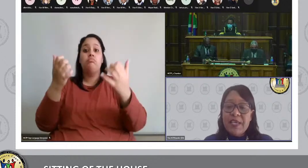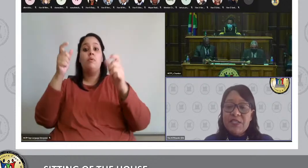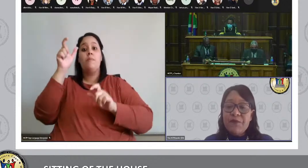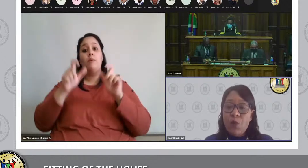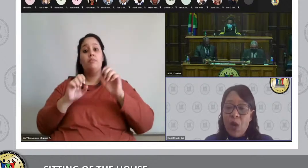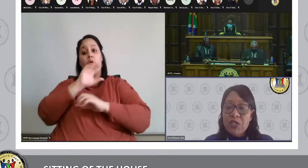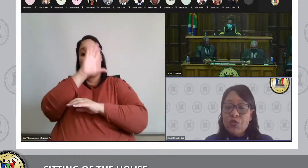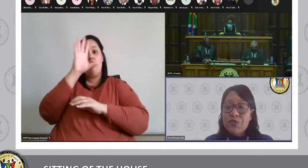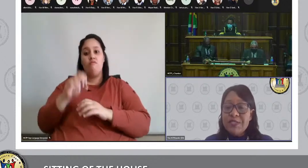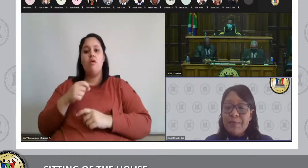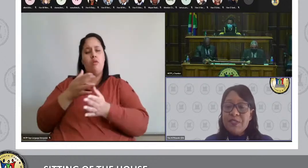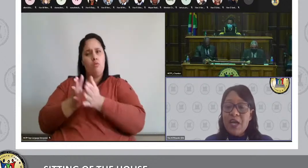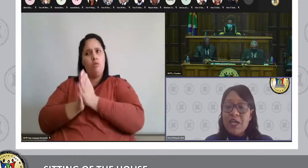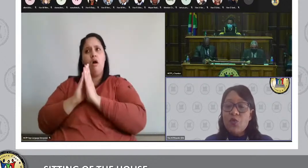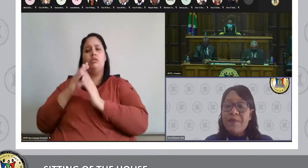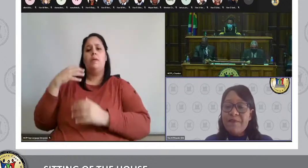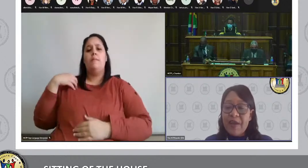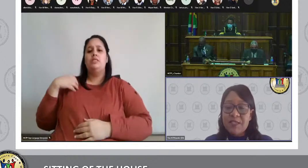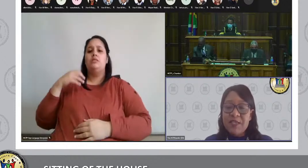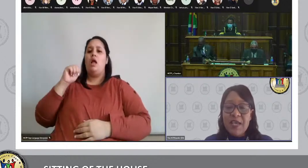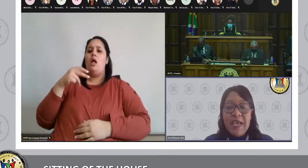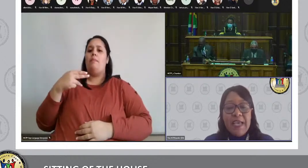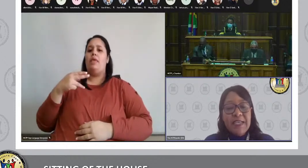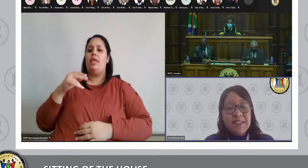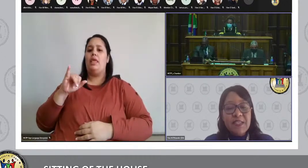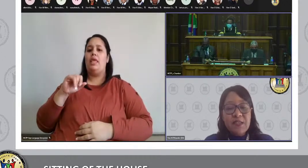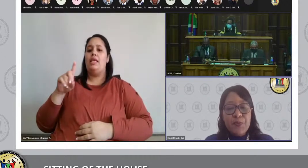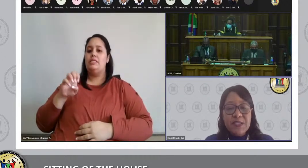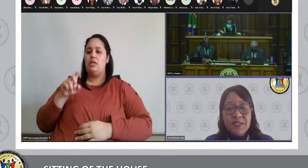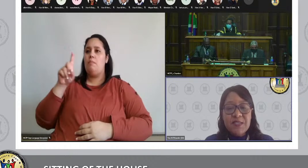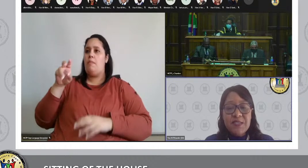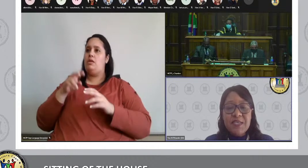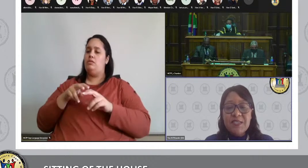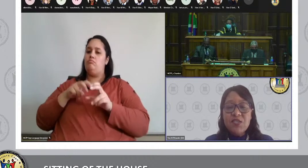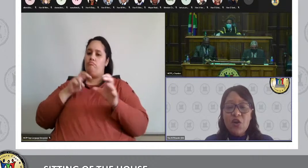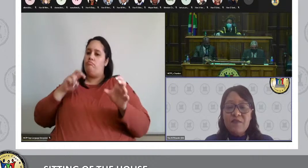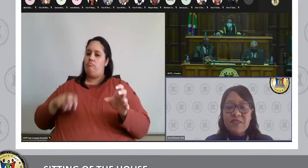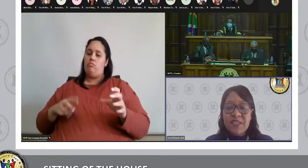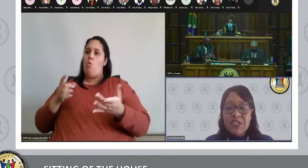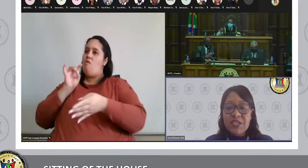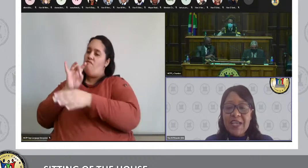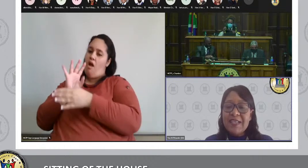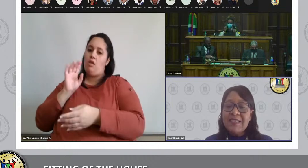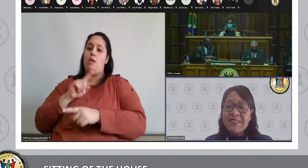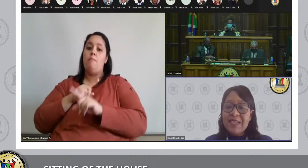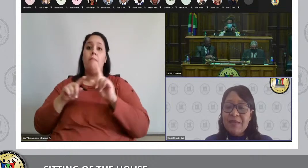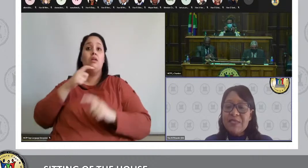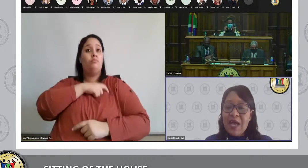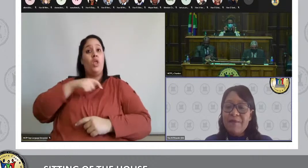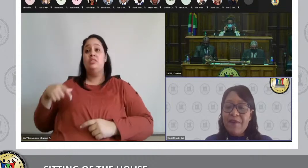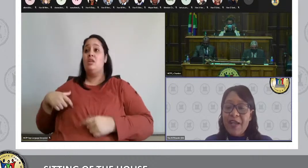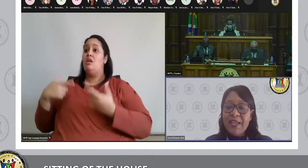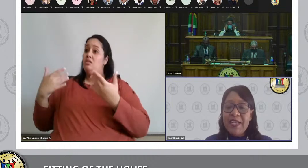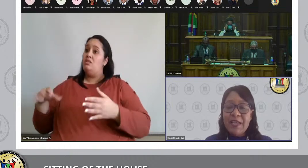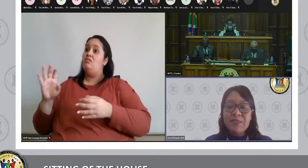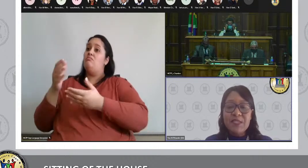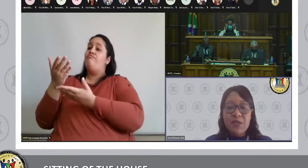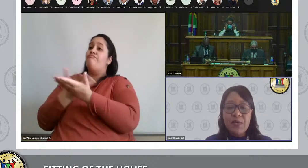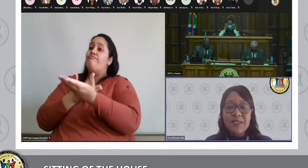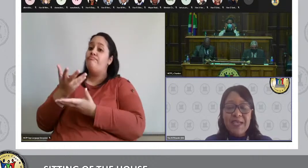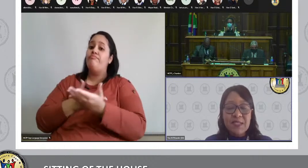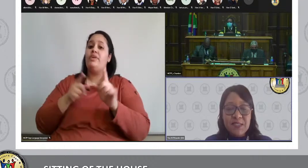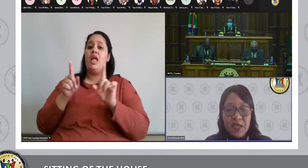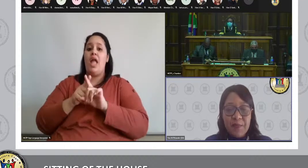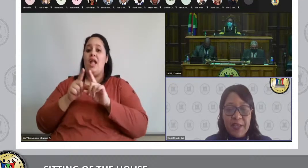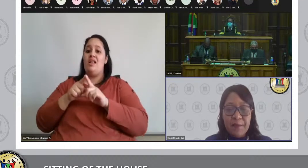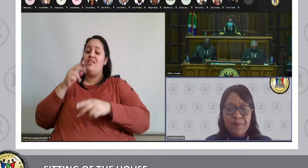Minister Mkhize, for one, to step aside or be fired. Instead, the president is in conversation and at the same time finding claims